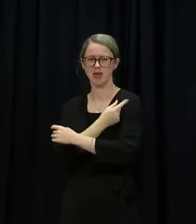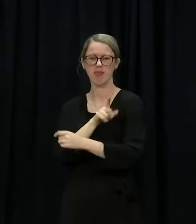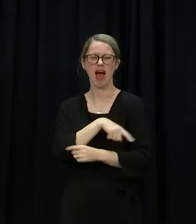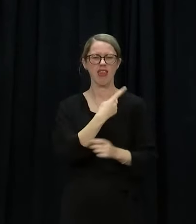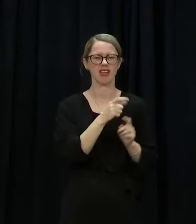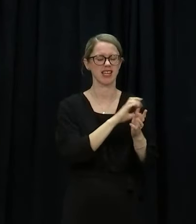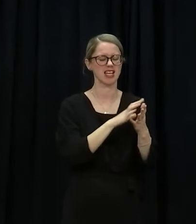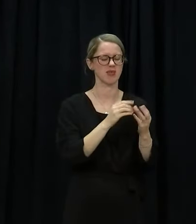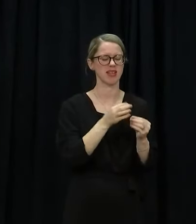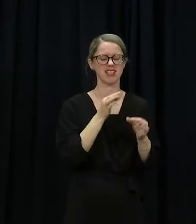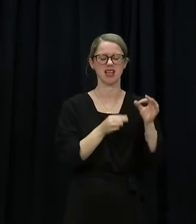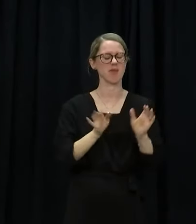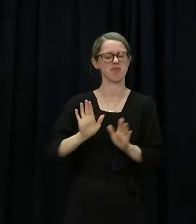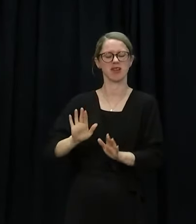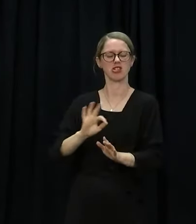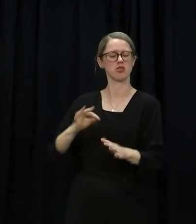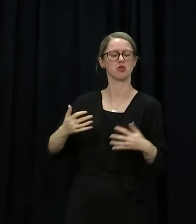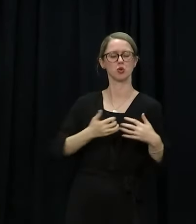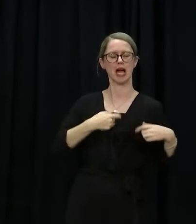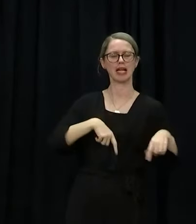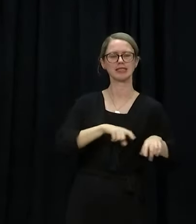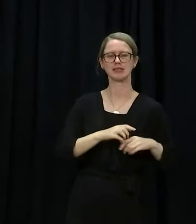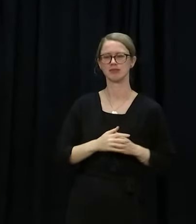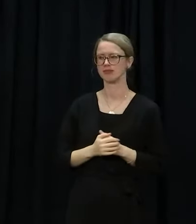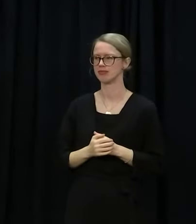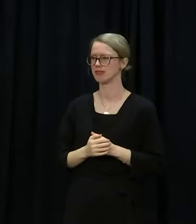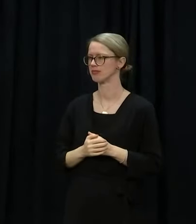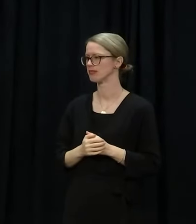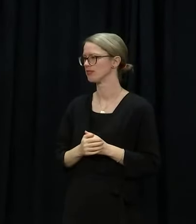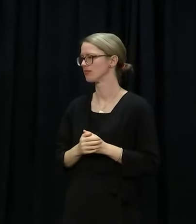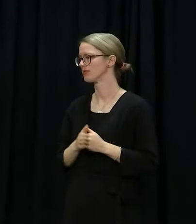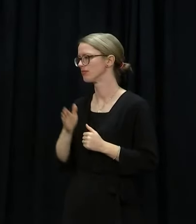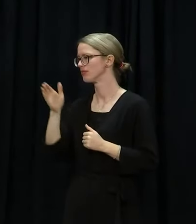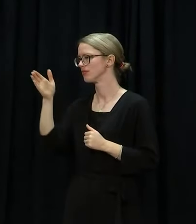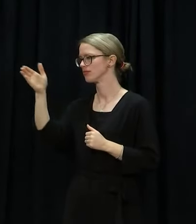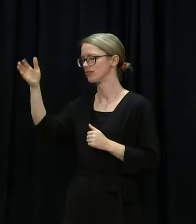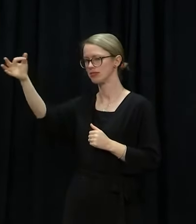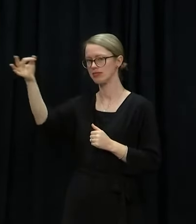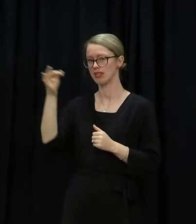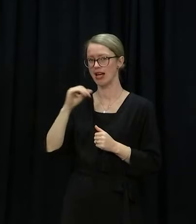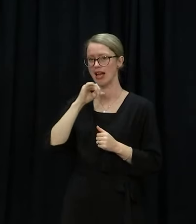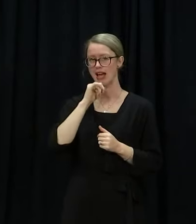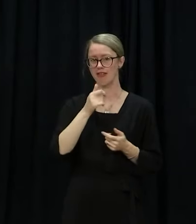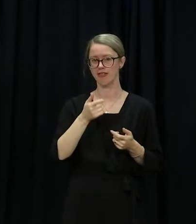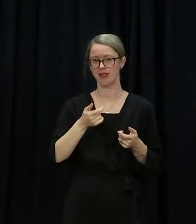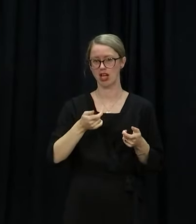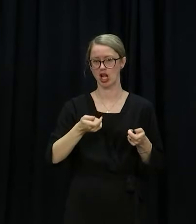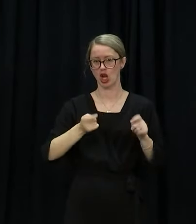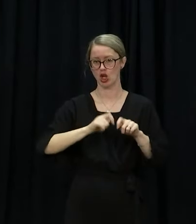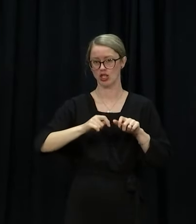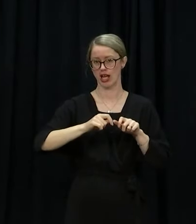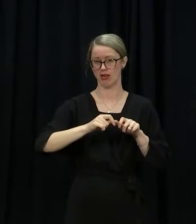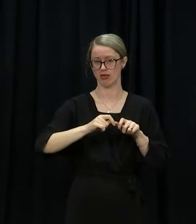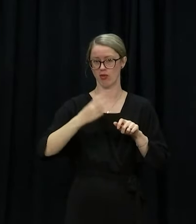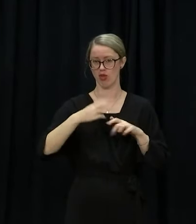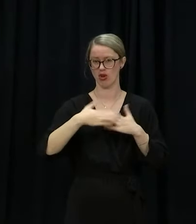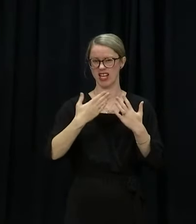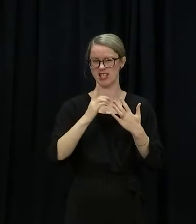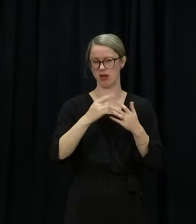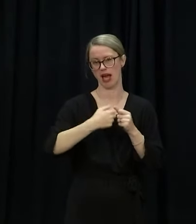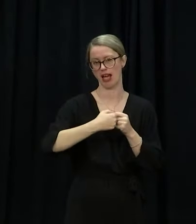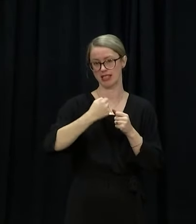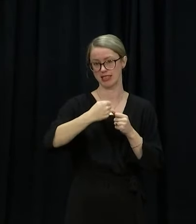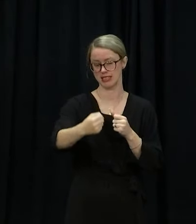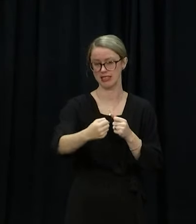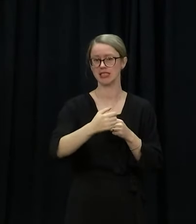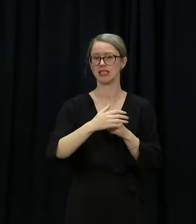better in this circumstance. Yeah, I did say I'd come into the front. If you're going to extend the lockdown to the remainder of the country, will you give another